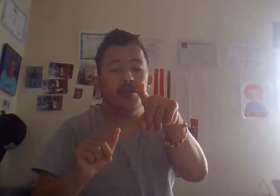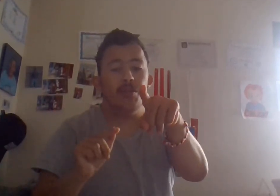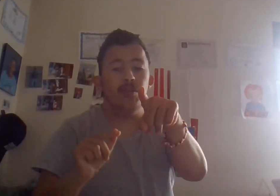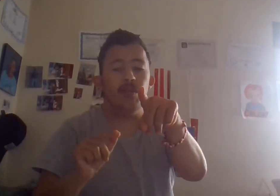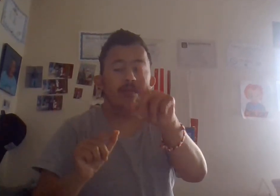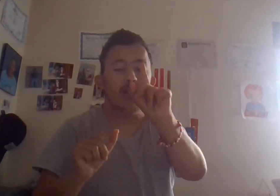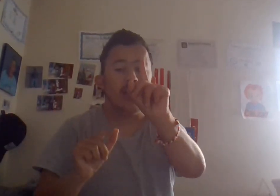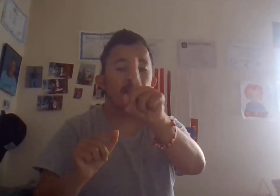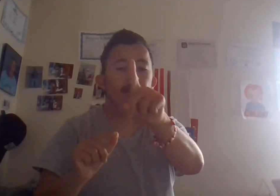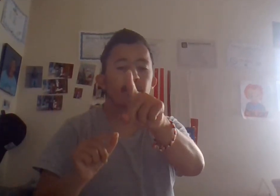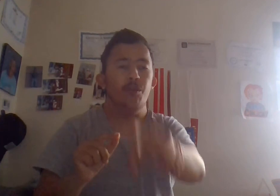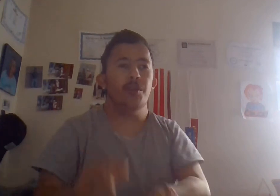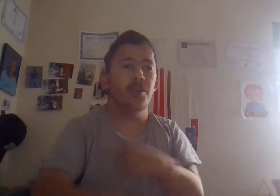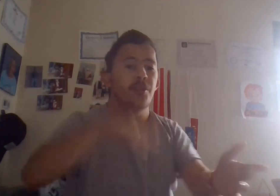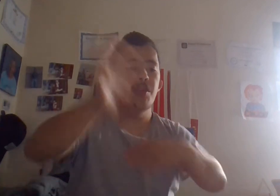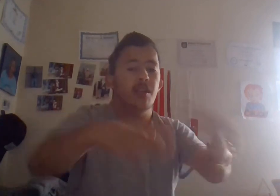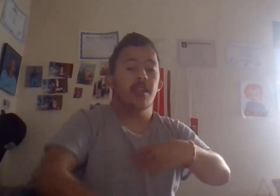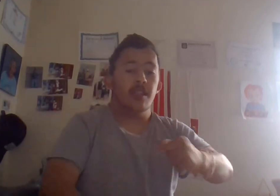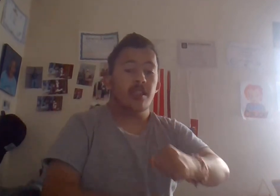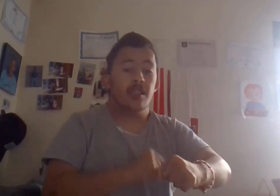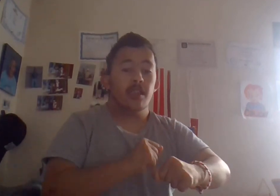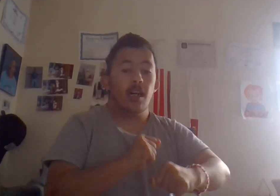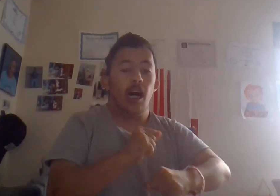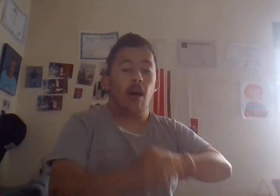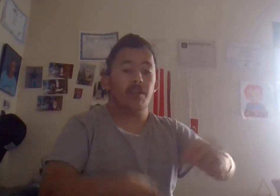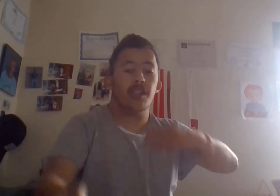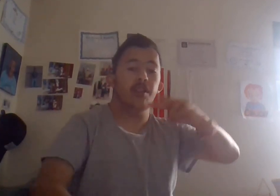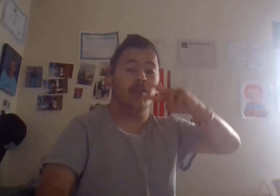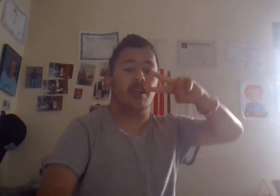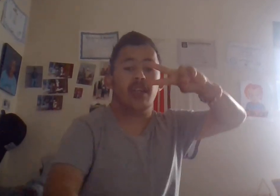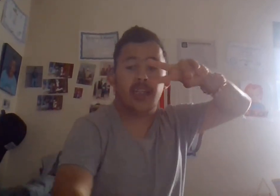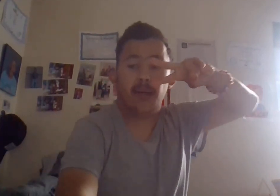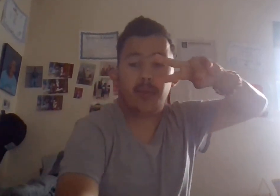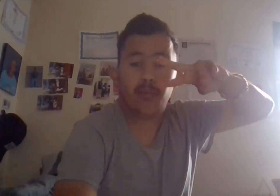this if you're new. I'll see you in the next episode.